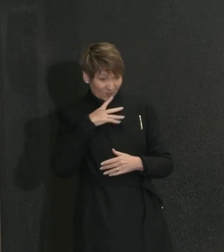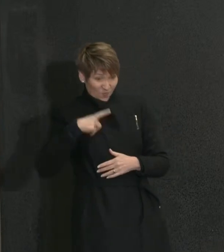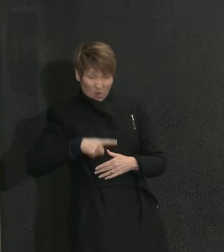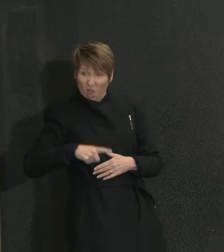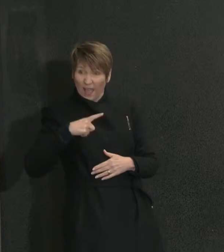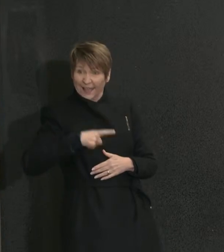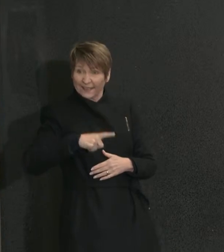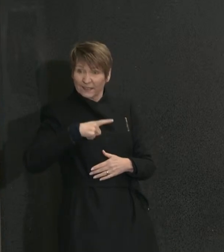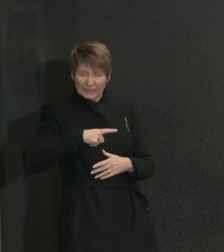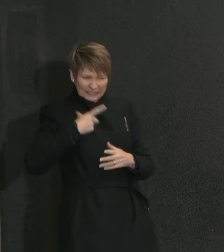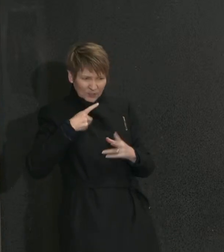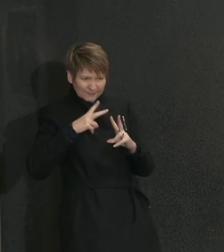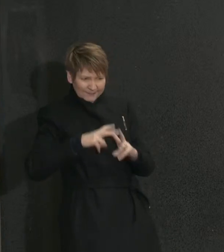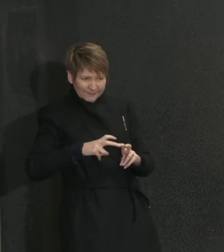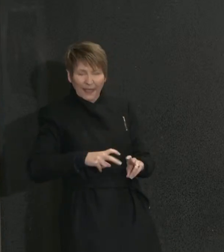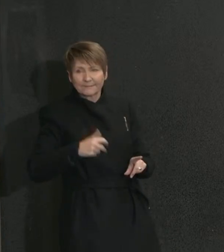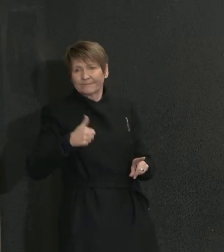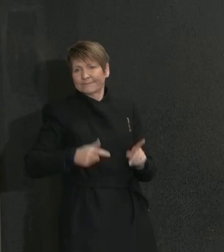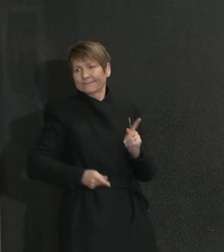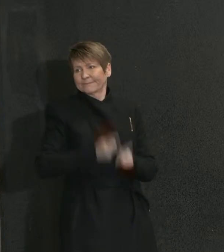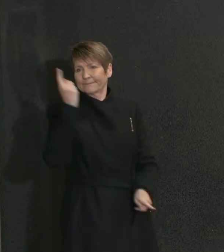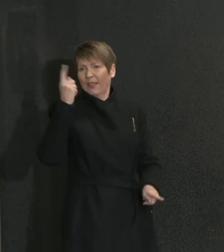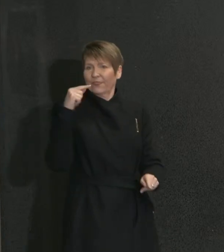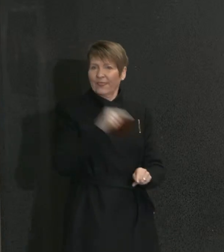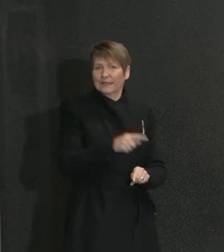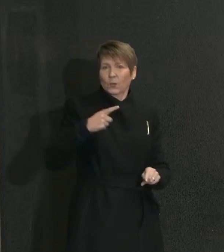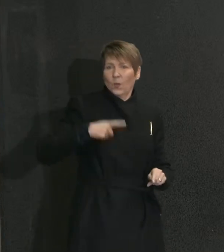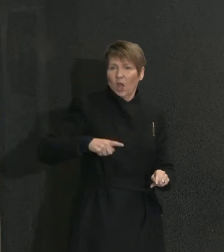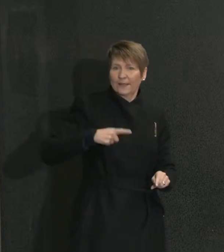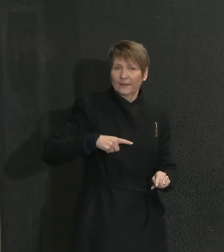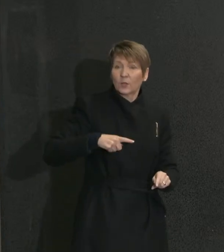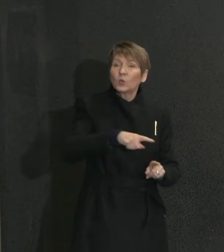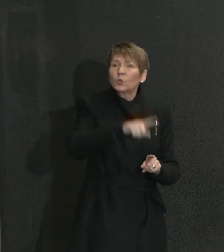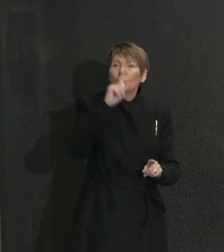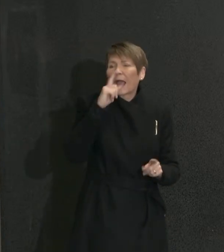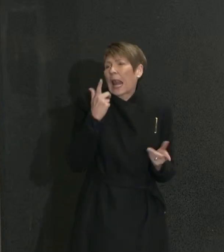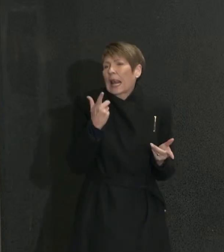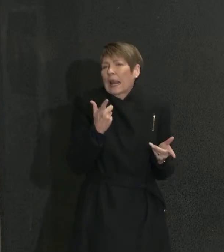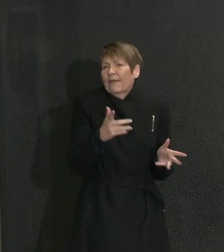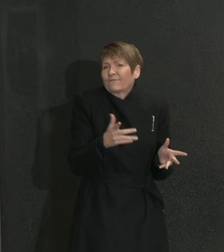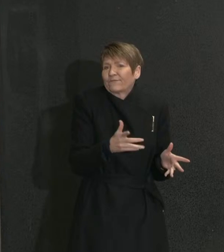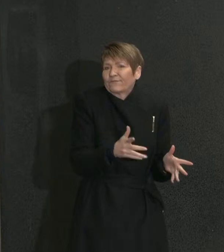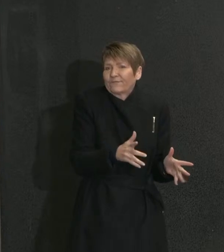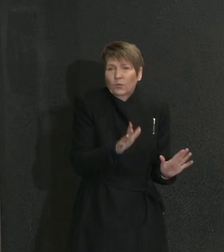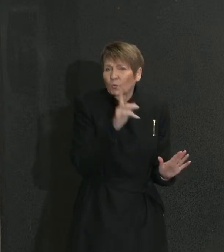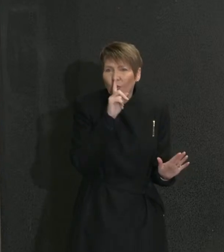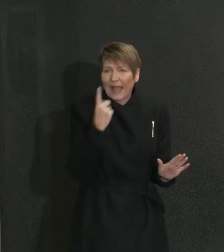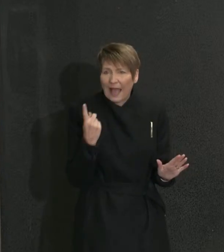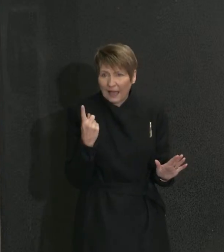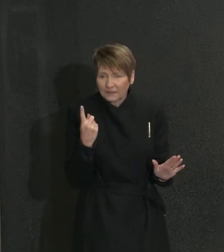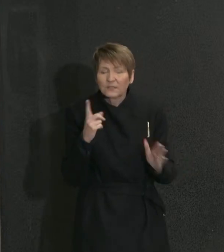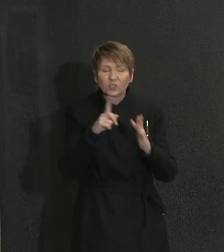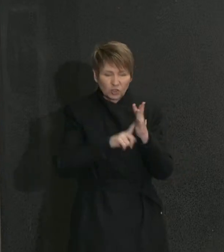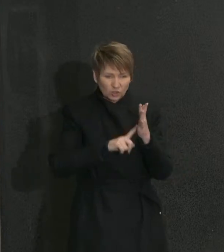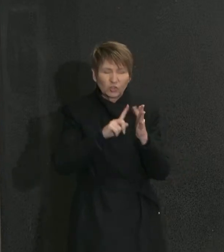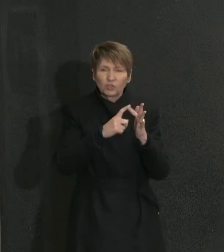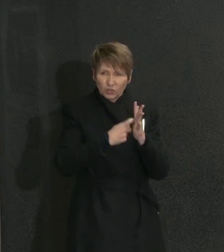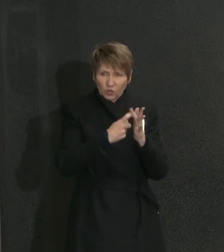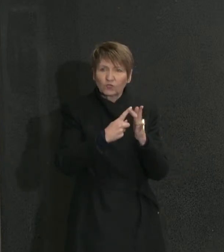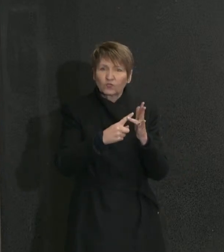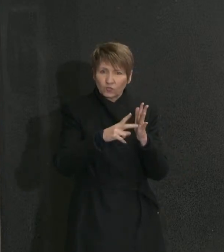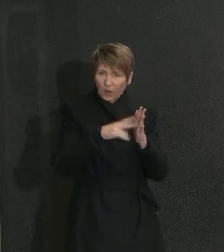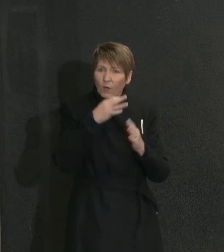any. And we've got to have a very low tolerance for even 1, given how fast this thing spreads. Jerome absolutely can add to this, I'm sure.